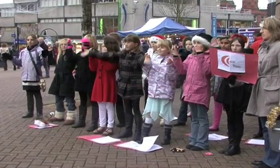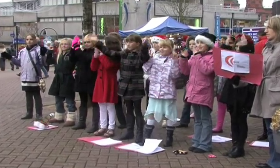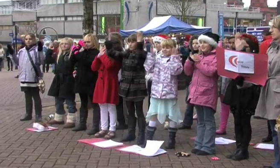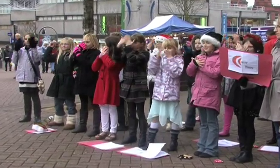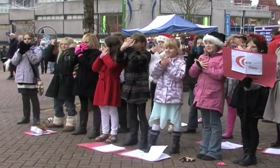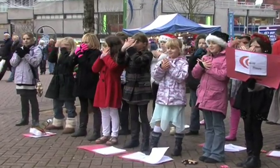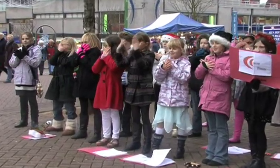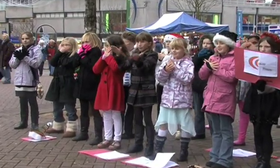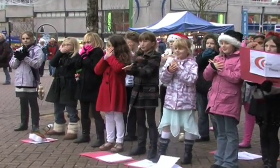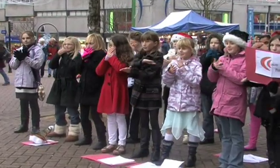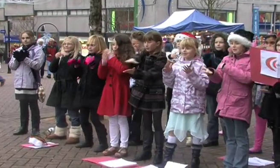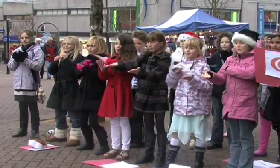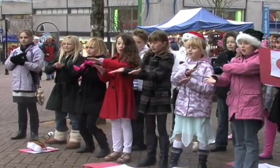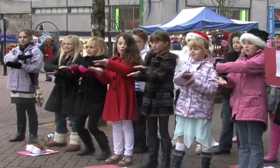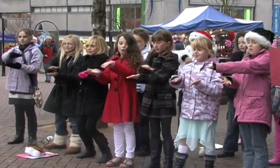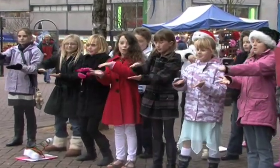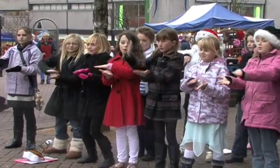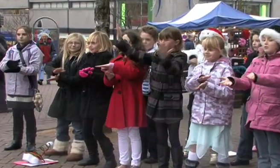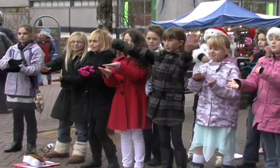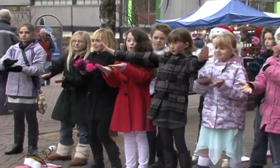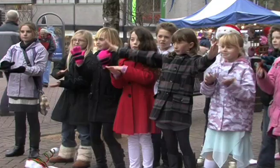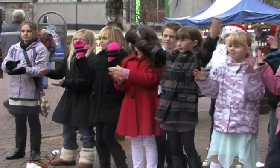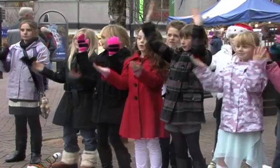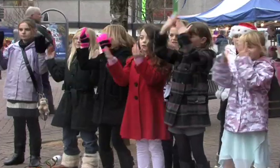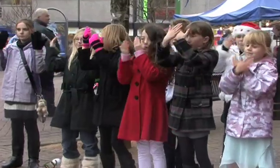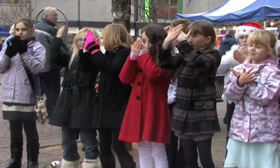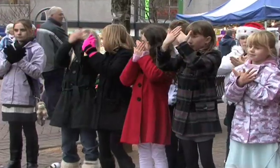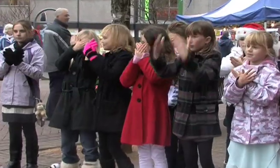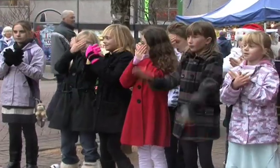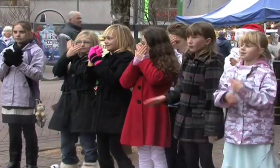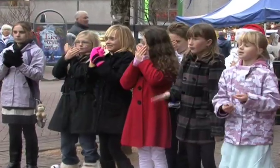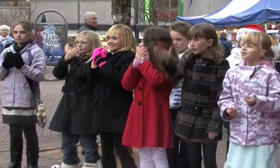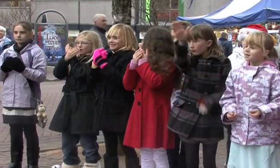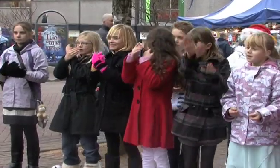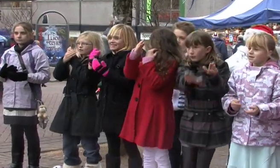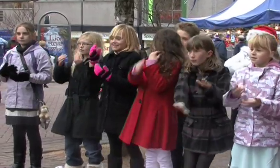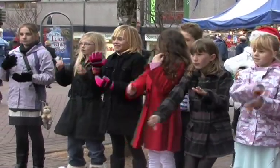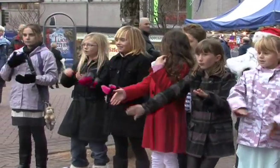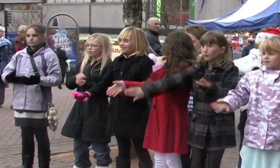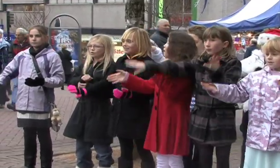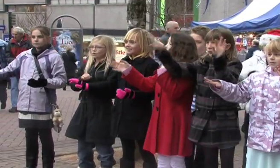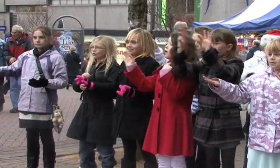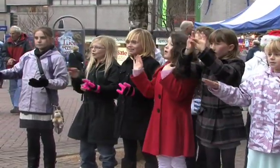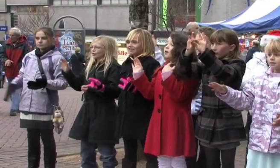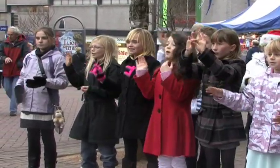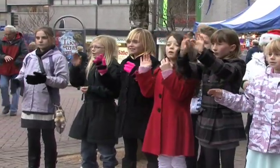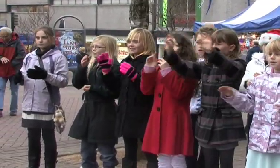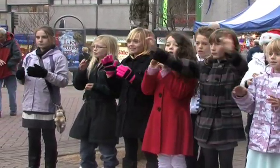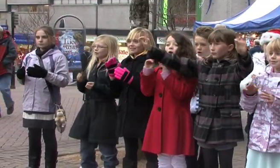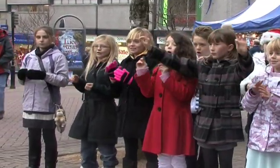Shoppers in Hanley were treated to carols from a group of children today. These are no ordinary carols. These pupils